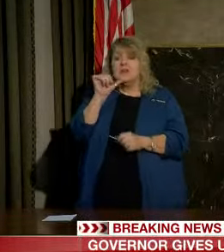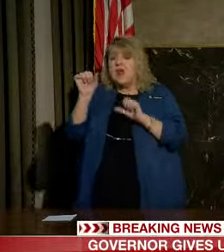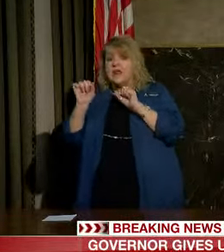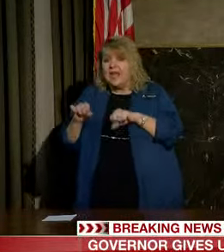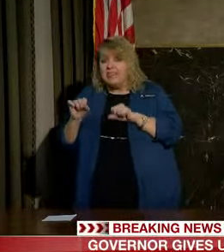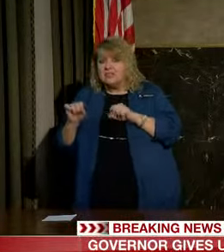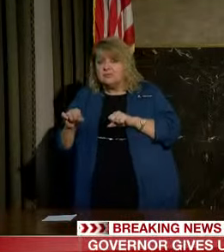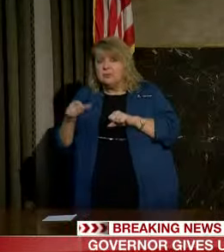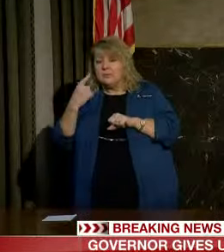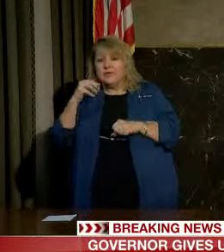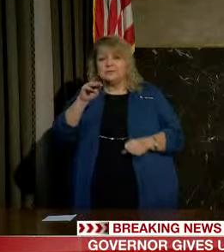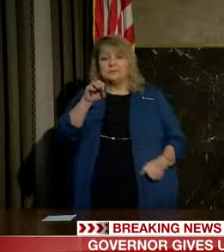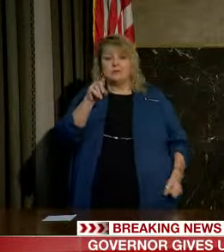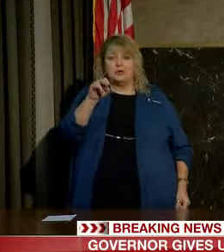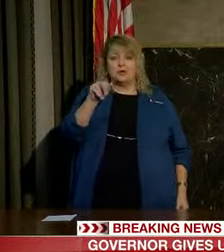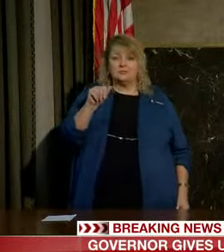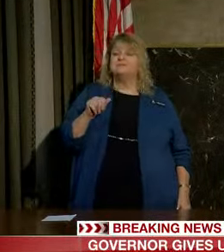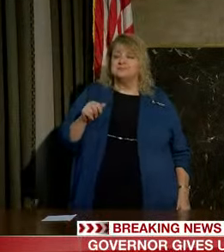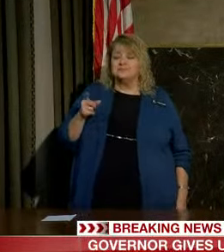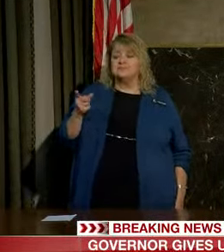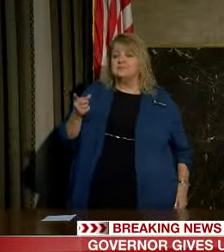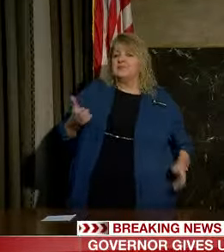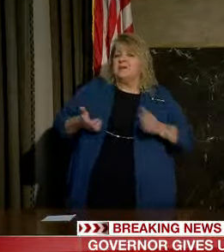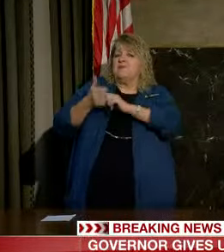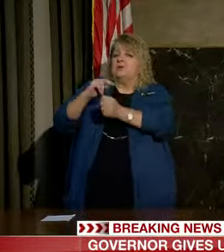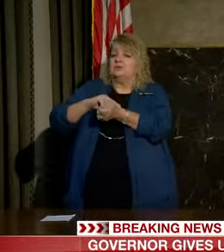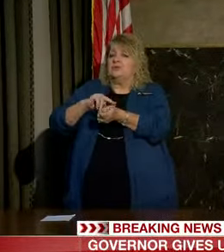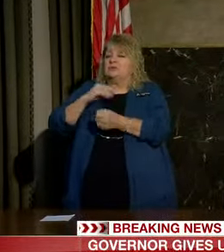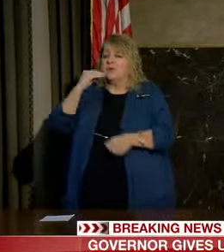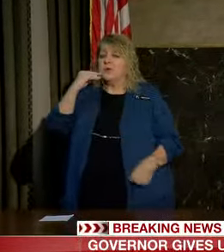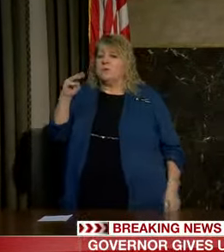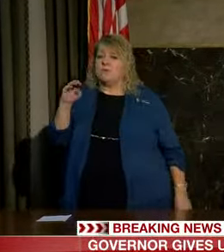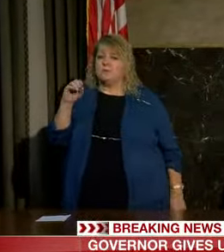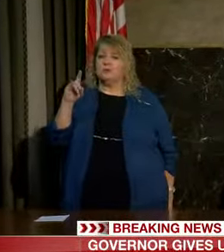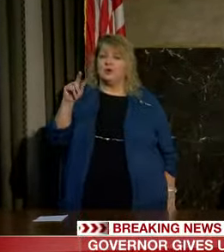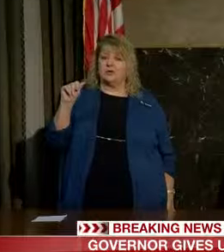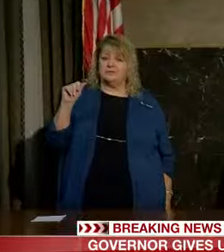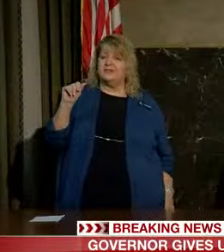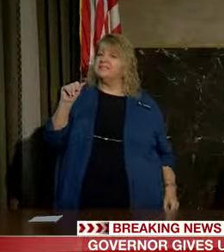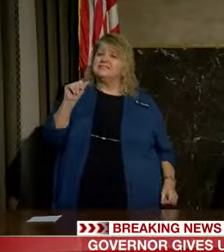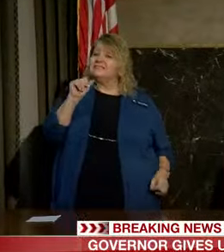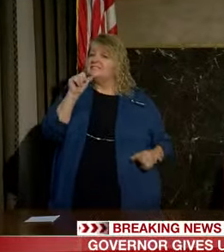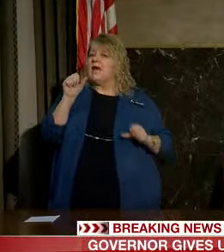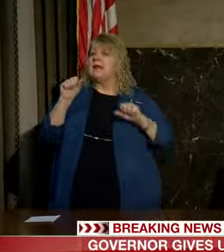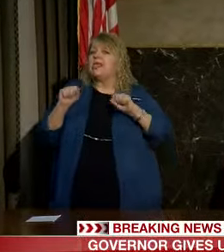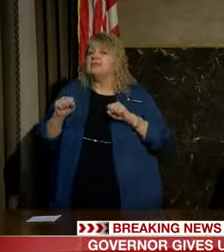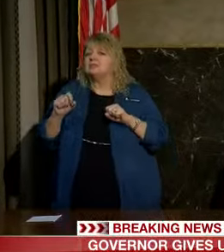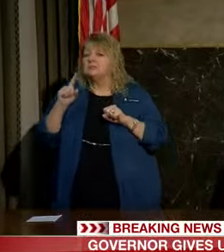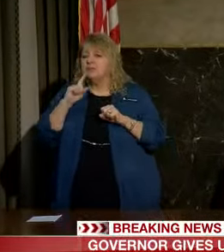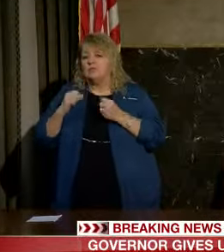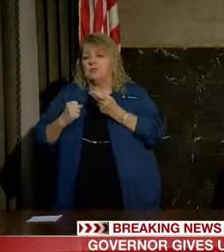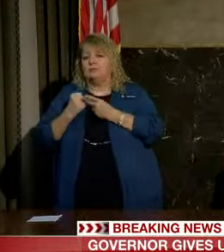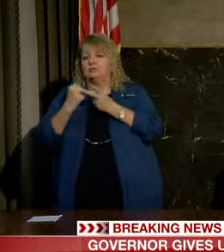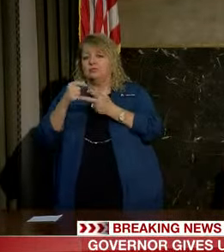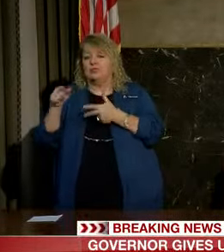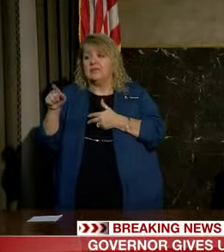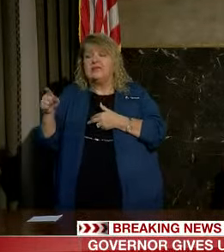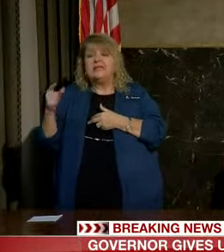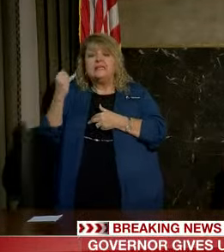Moderna? Yeah, that's right. Most nursing home residents got Moderna, so they're not eligible for a booster dose yet. If they have moderate or